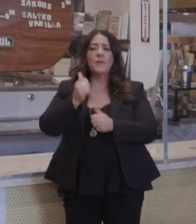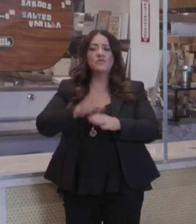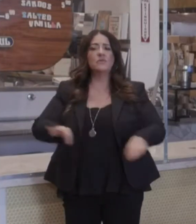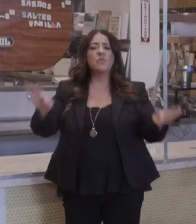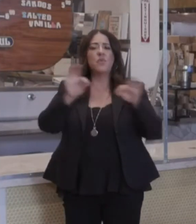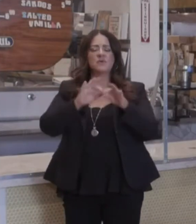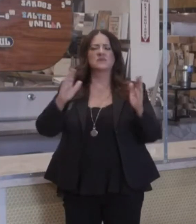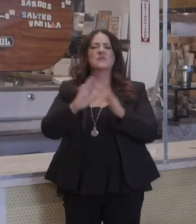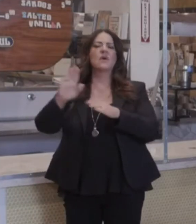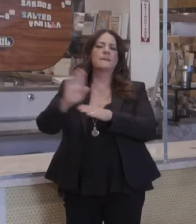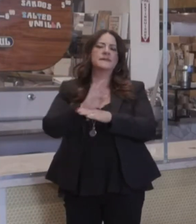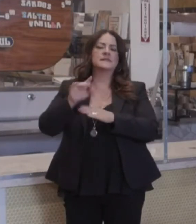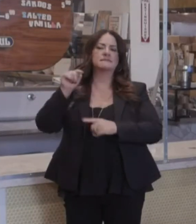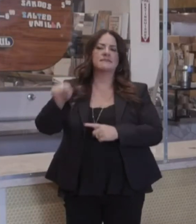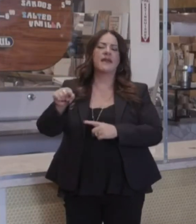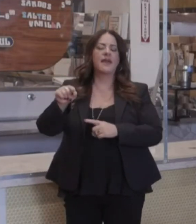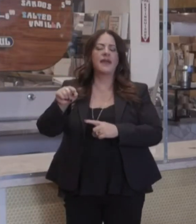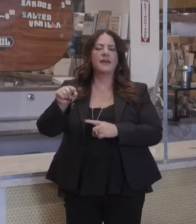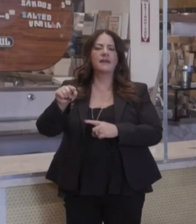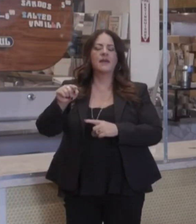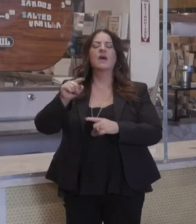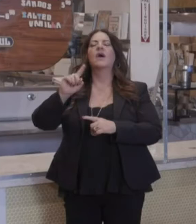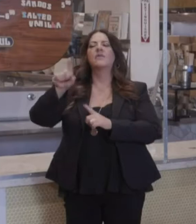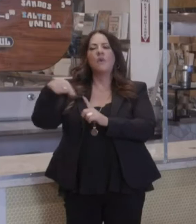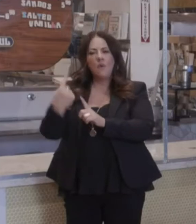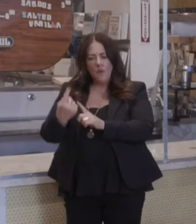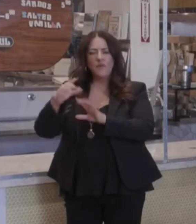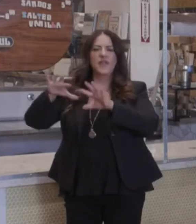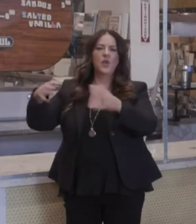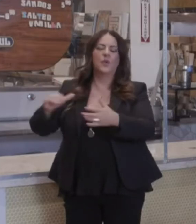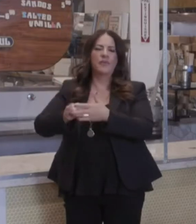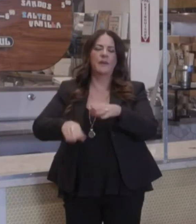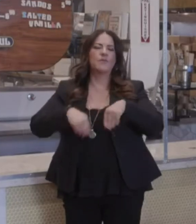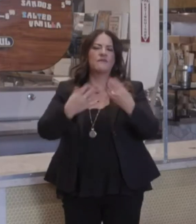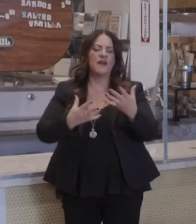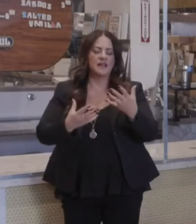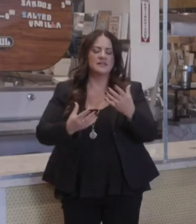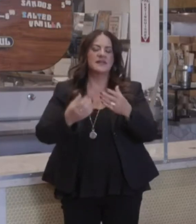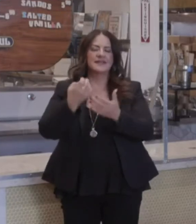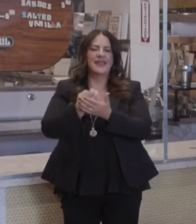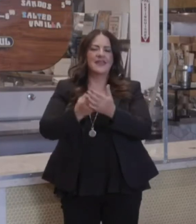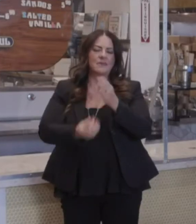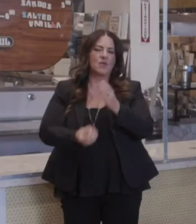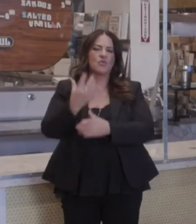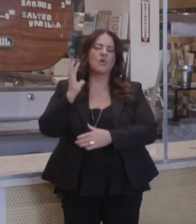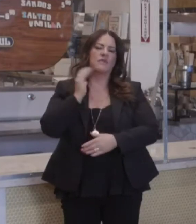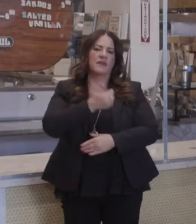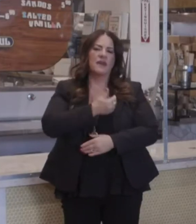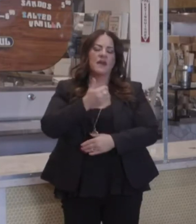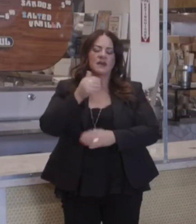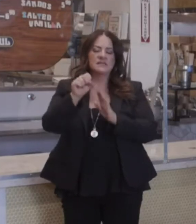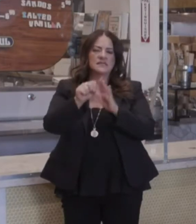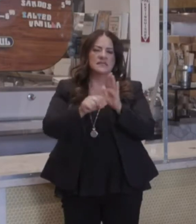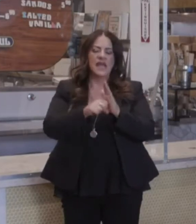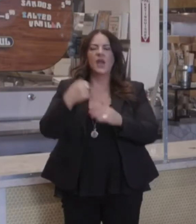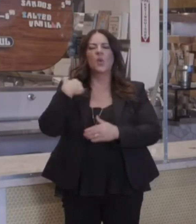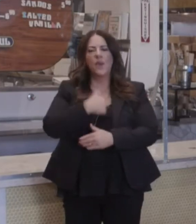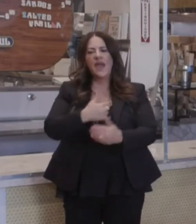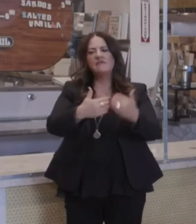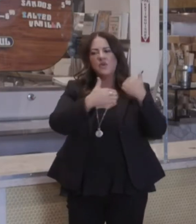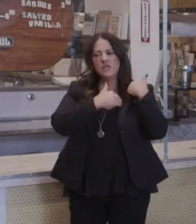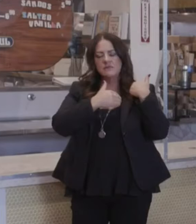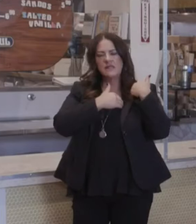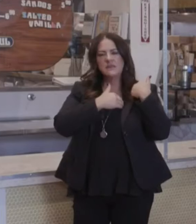recognize the stress, the strain that so many small businesses have been under, and we recognize as well our responsibility to do more and do better to